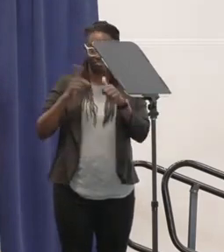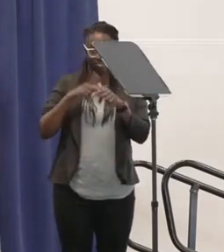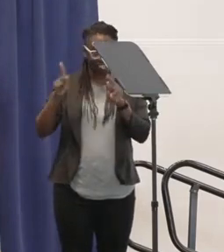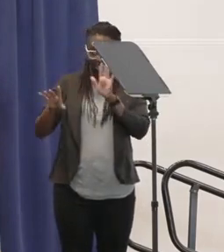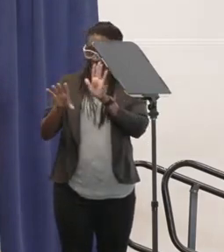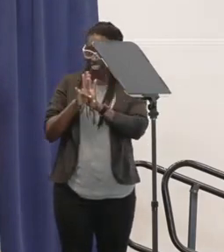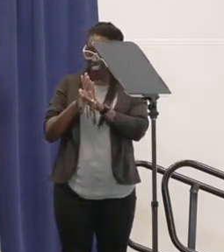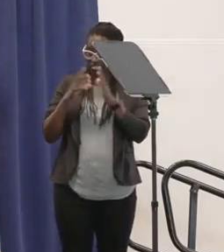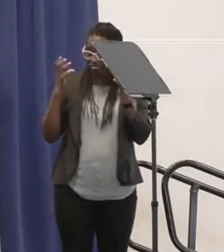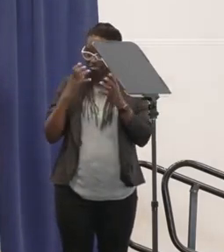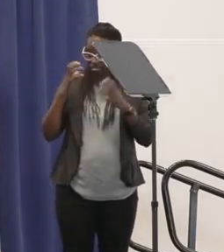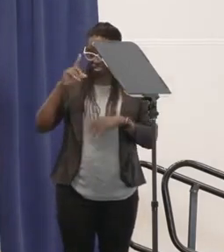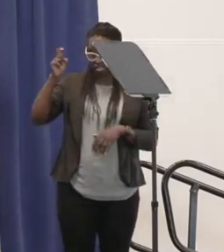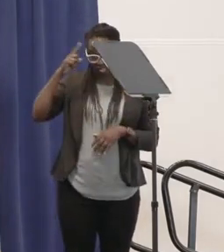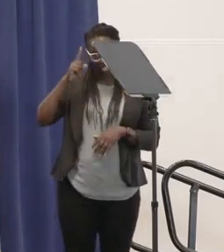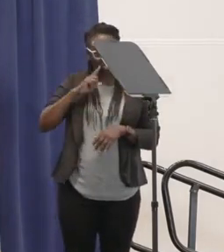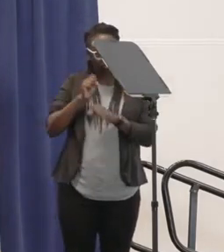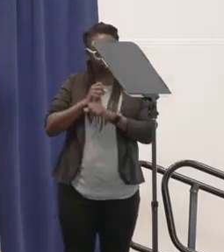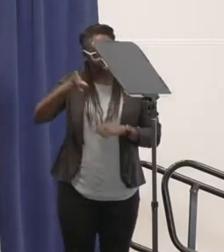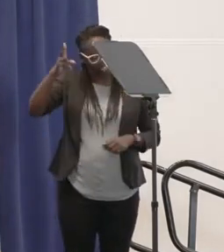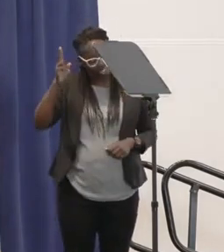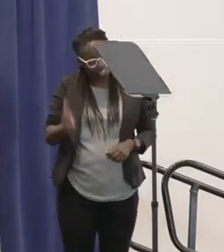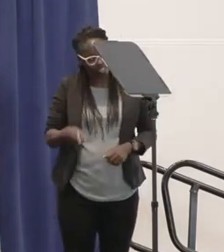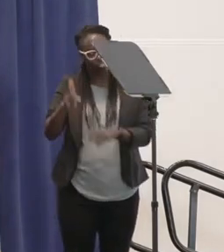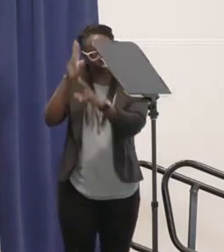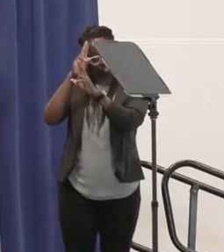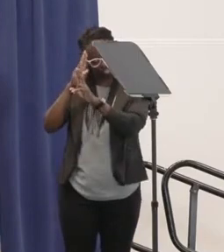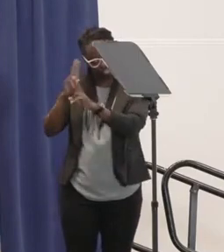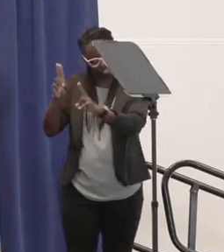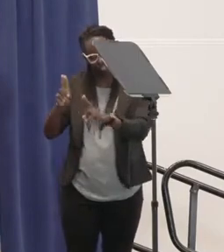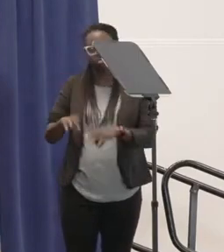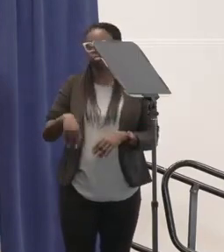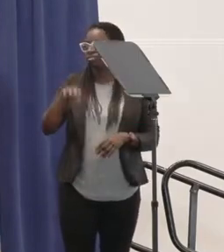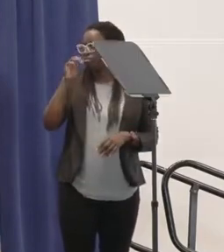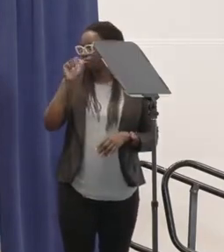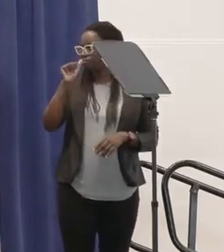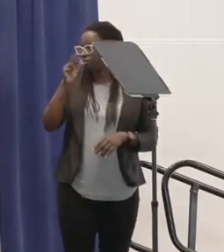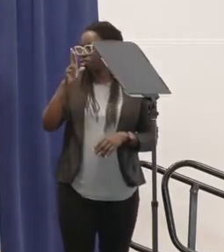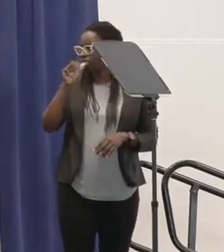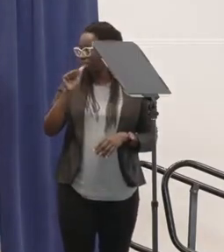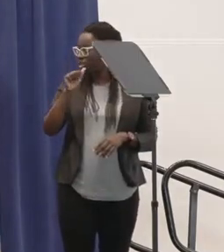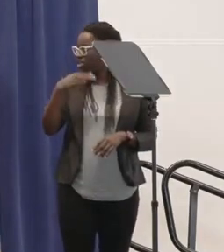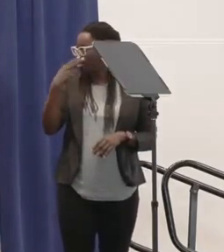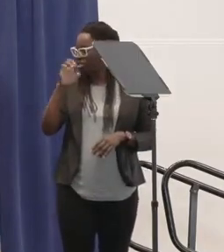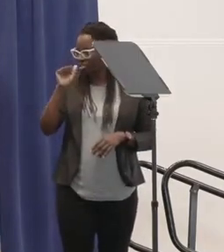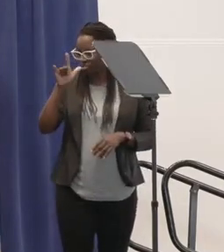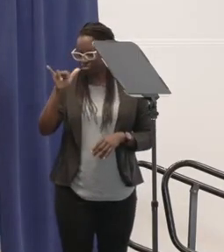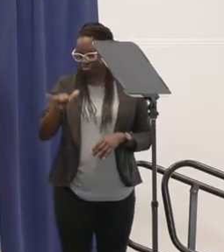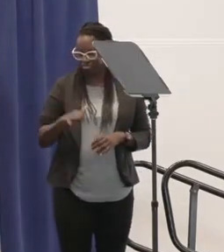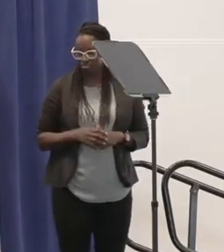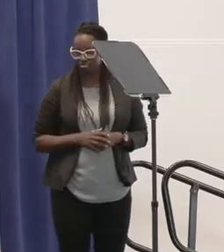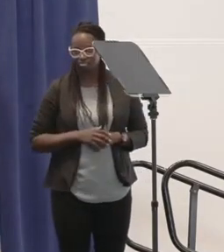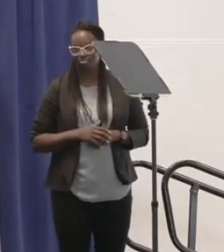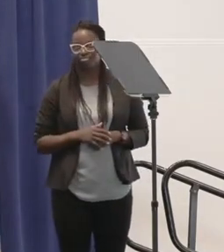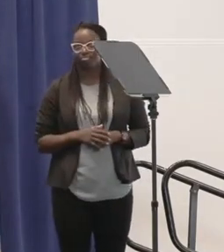history, the Honorable Maura Healey. We love you, Governor.